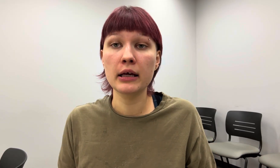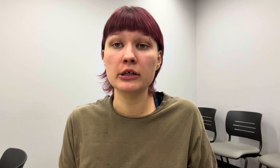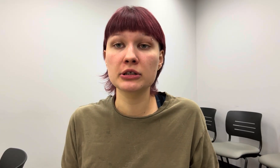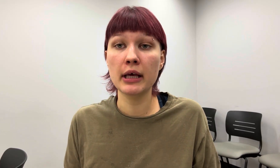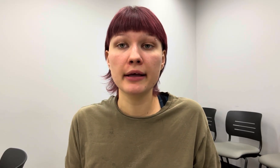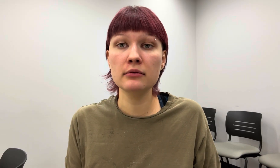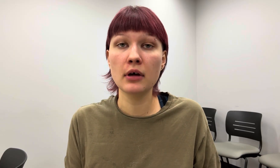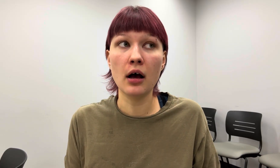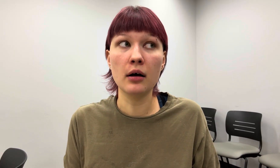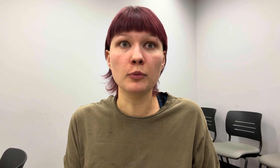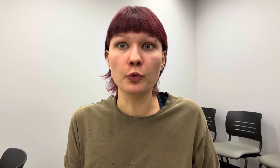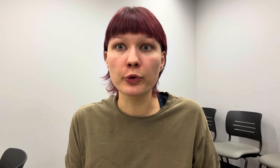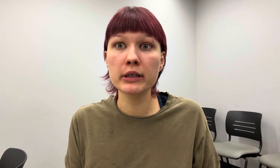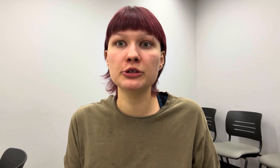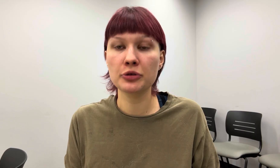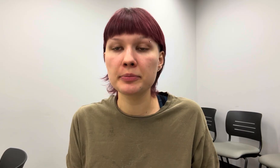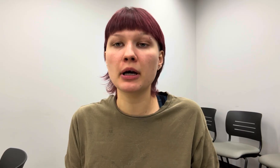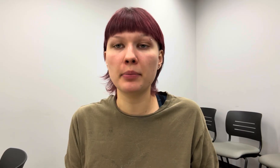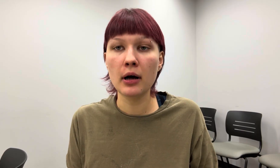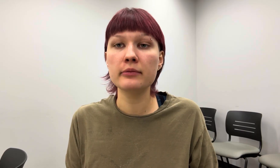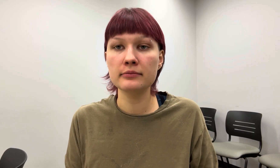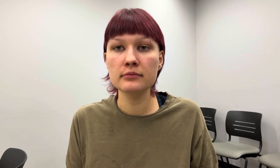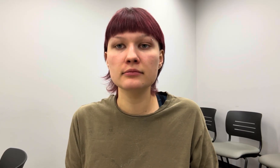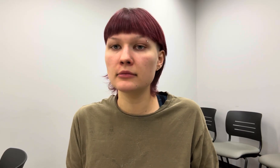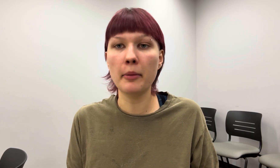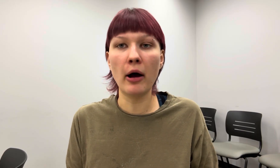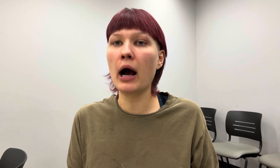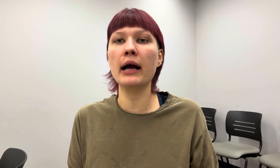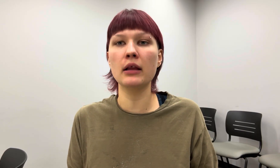Highlighters again, really tripped up about highlighters.